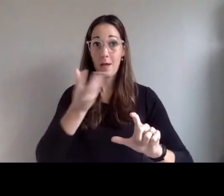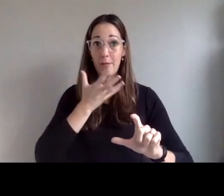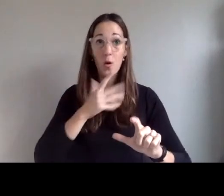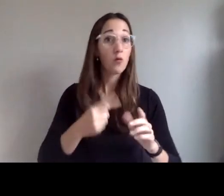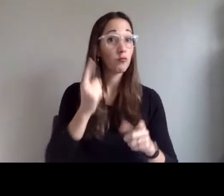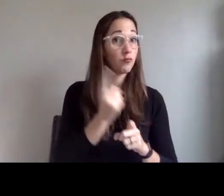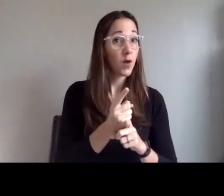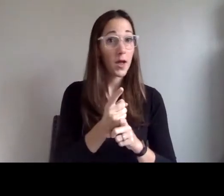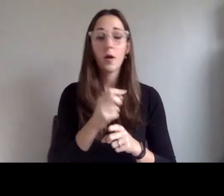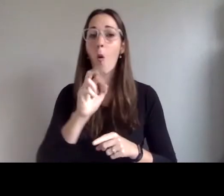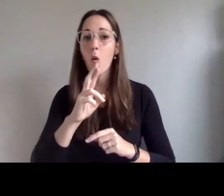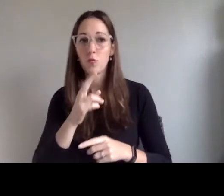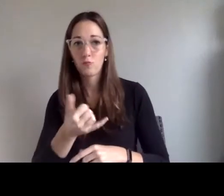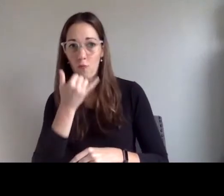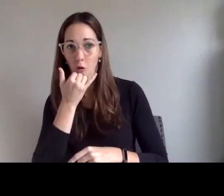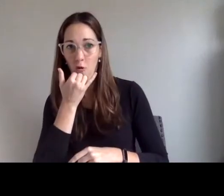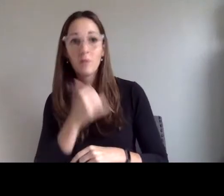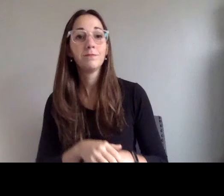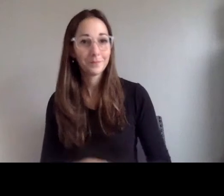shows.